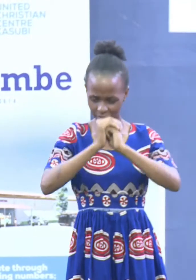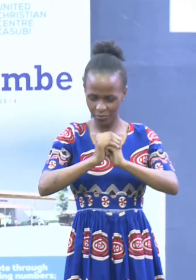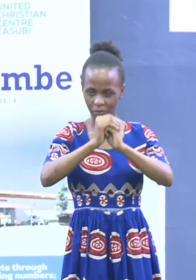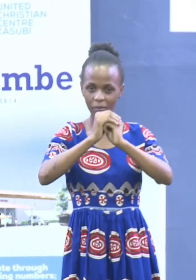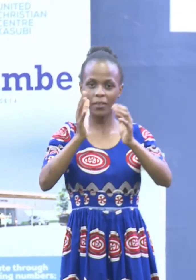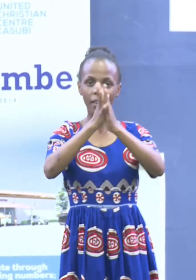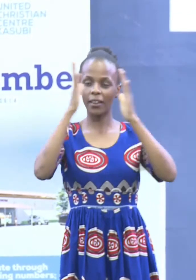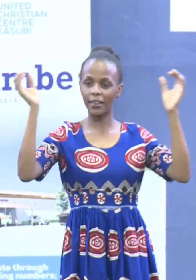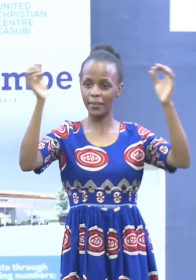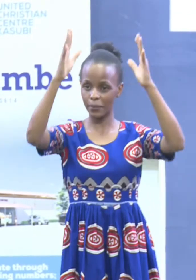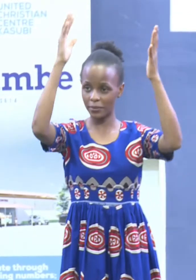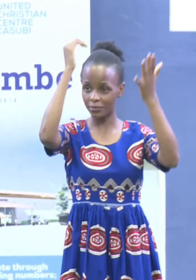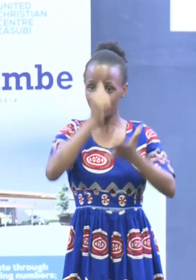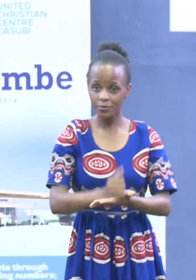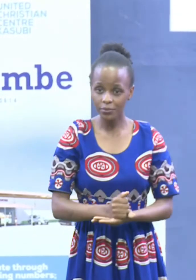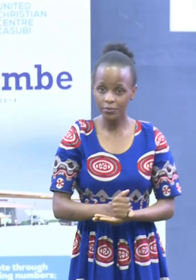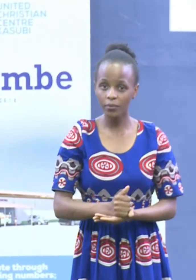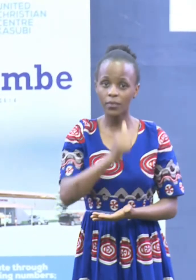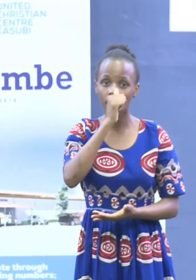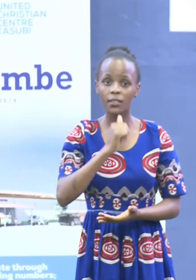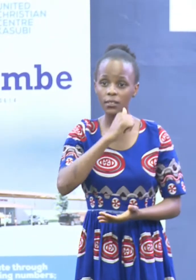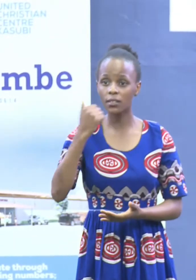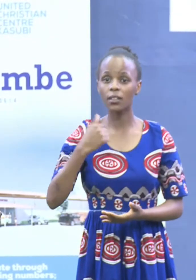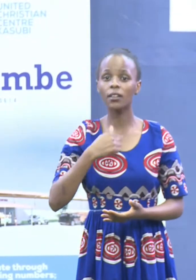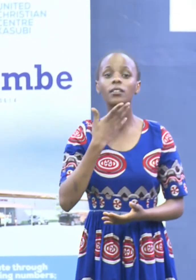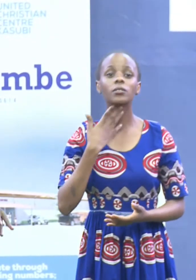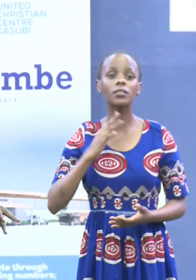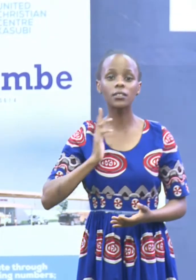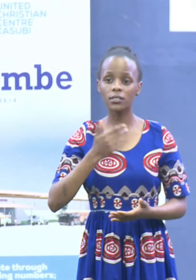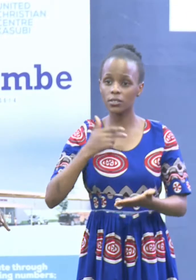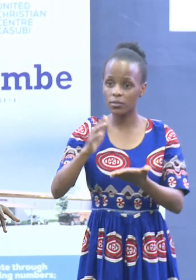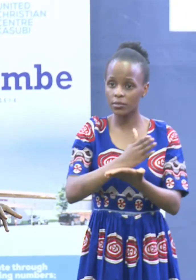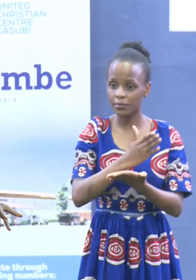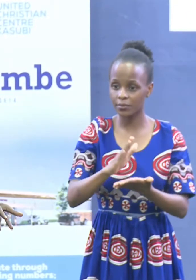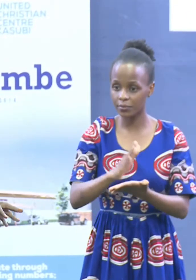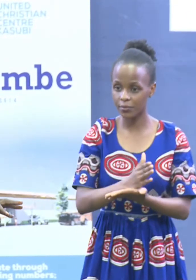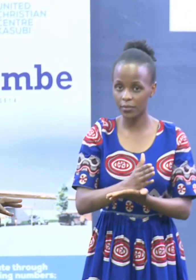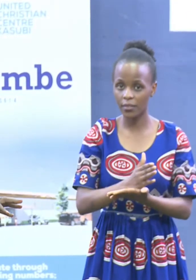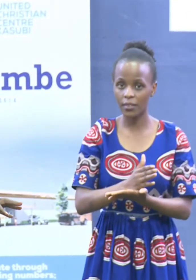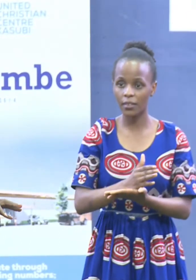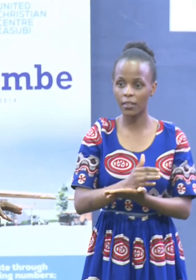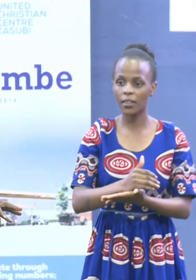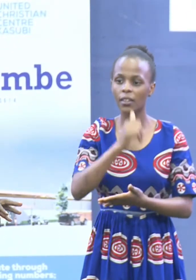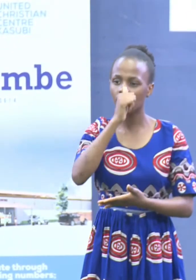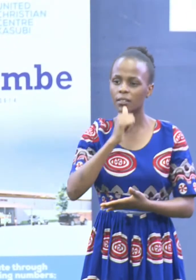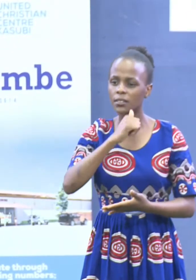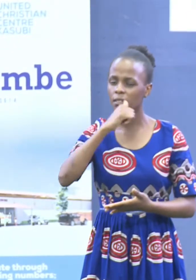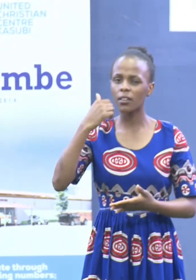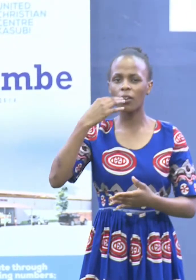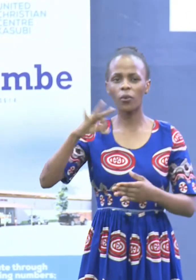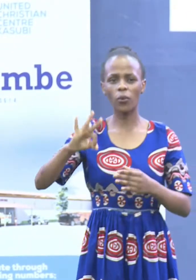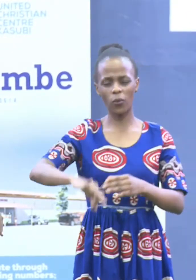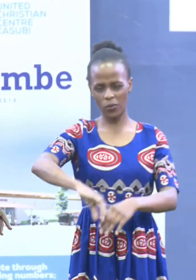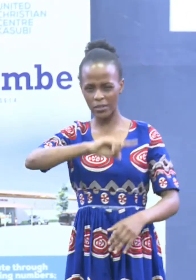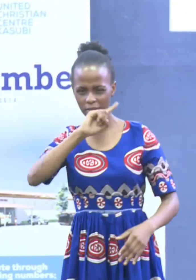worship. Hallelujah. Amen. The mystery I want us to talk